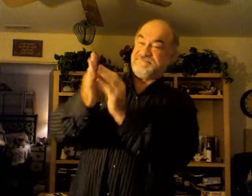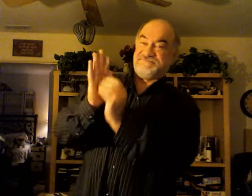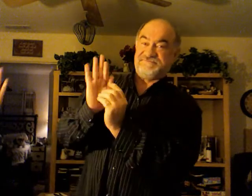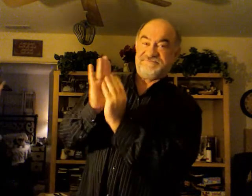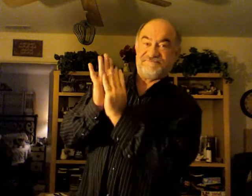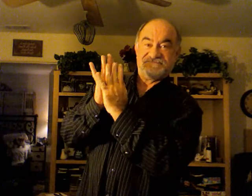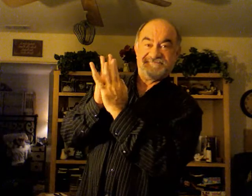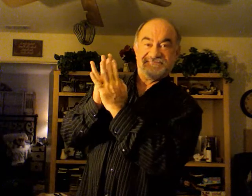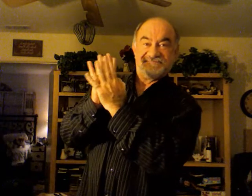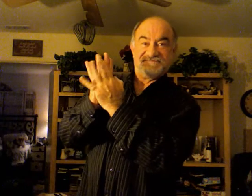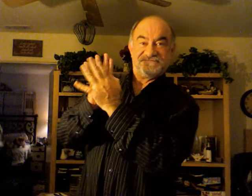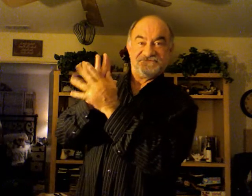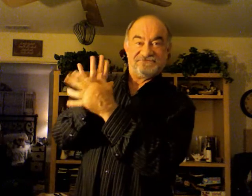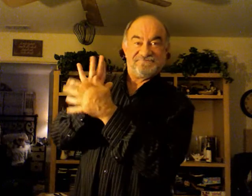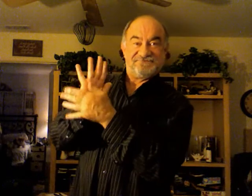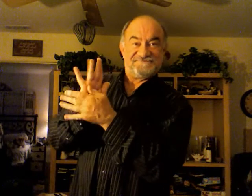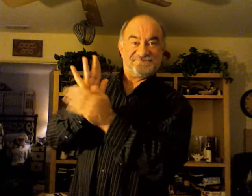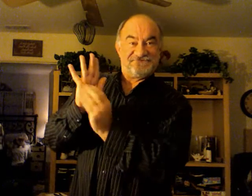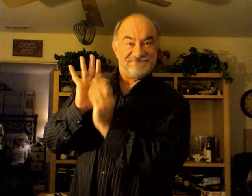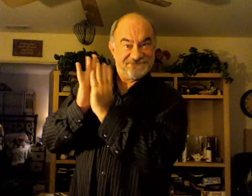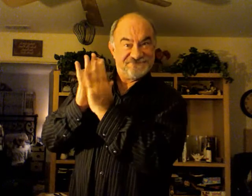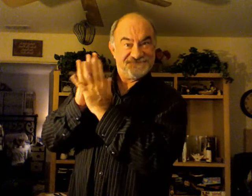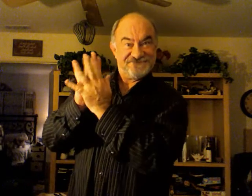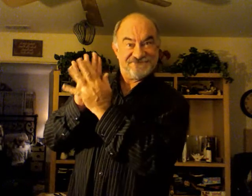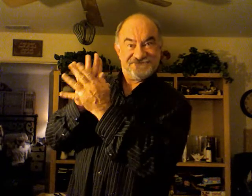you know, the feathers of a turkey.